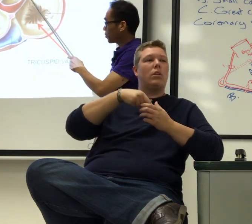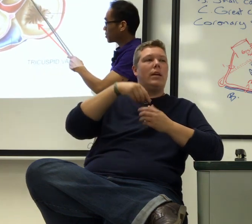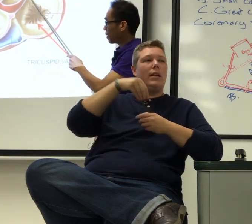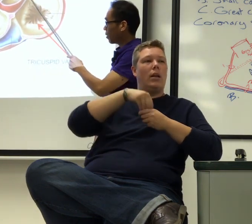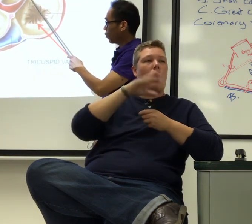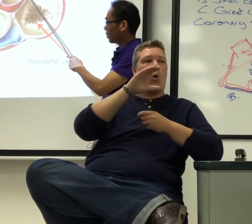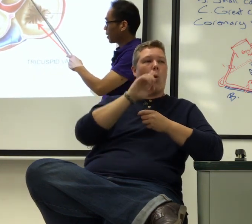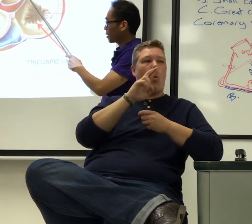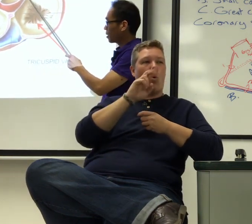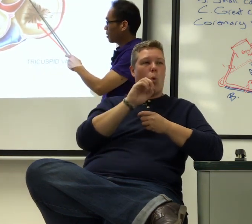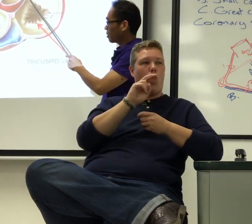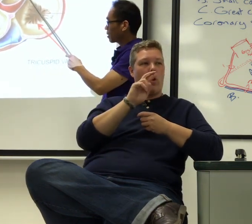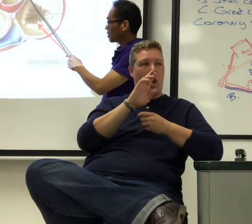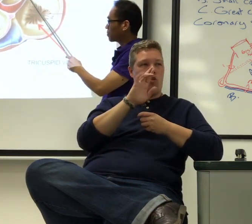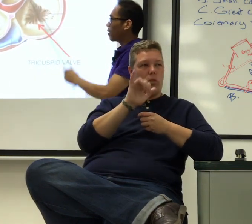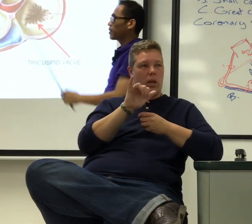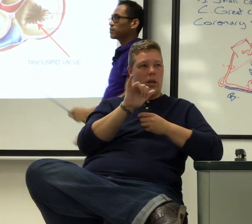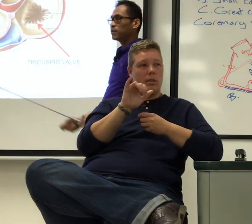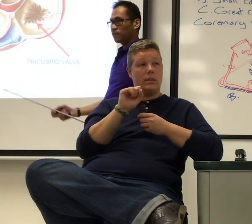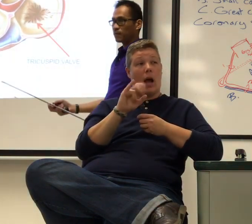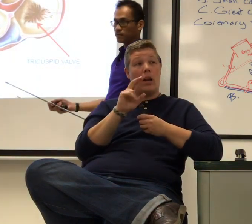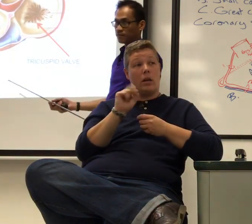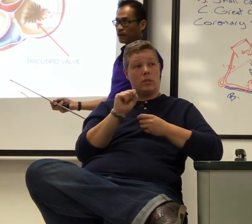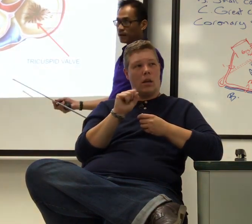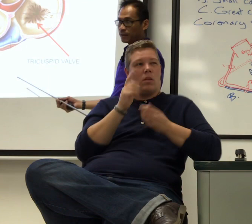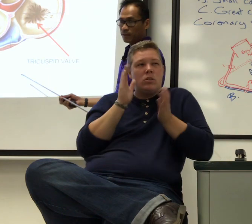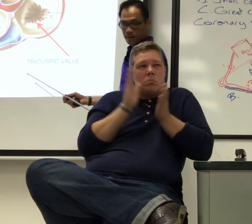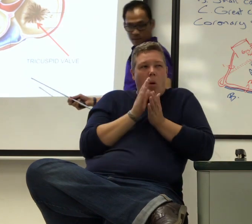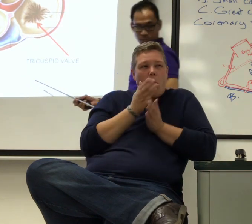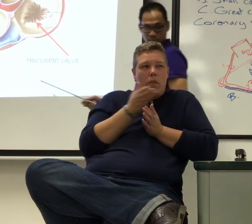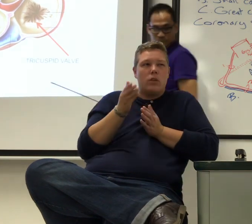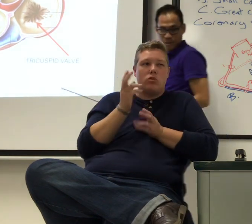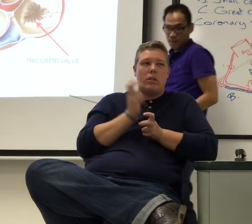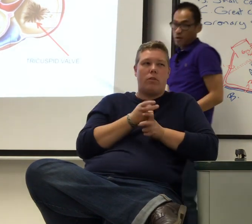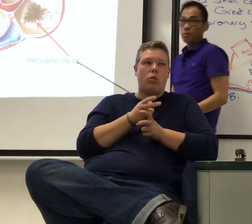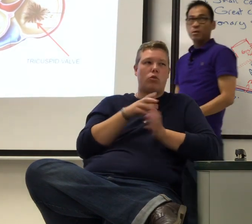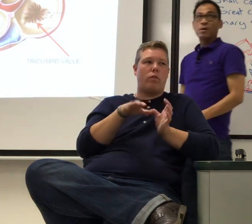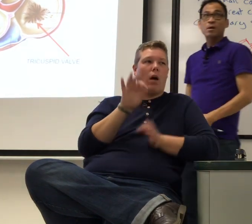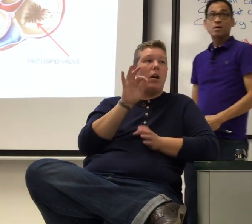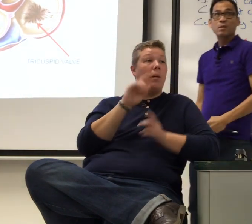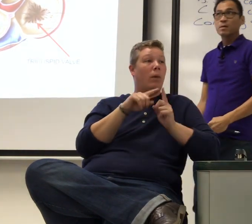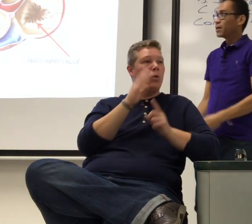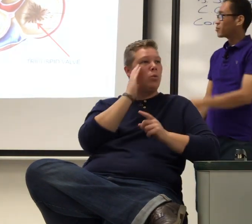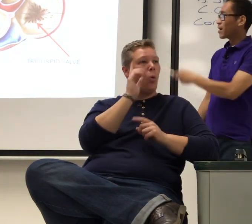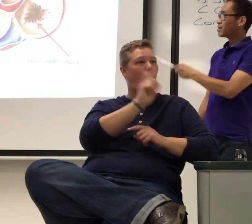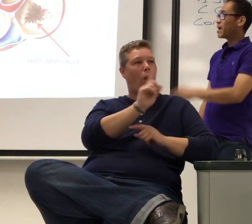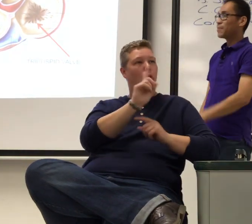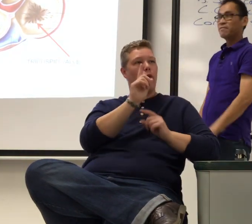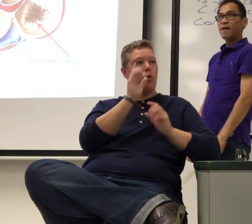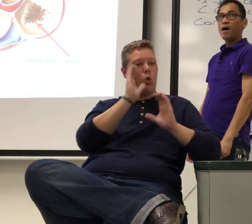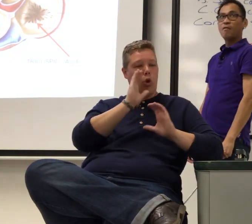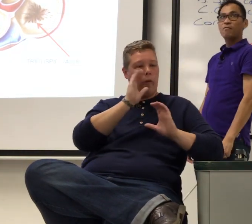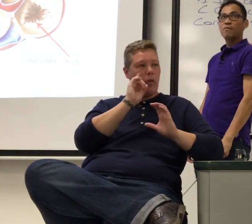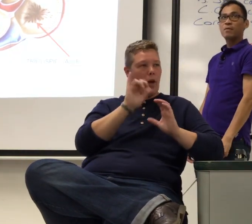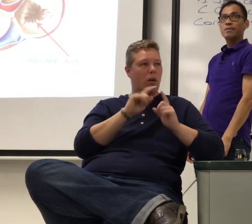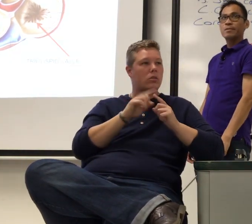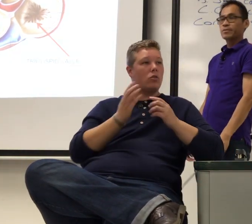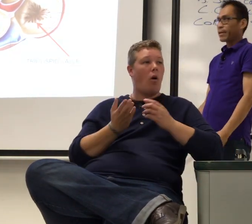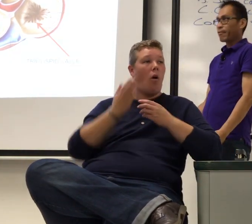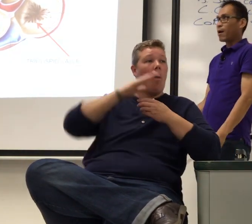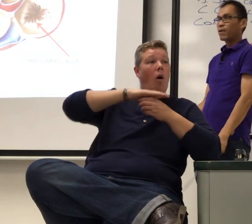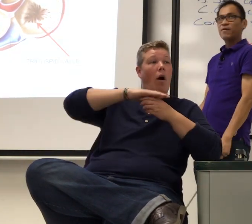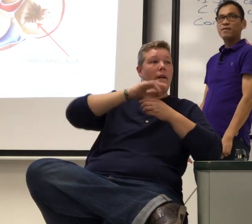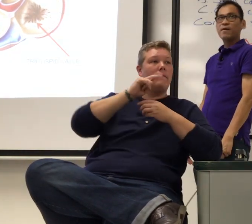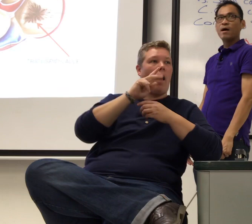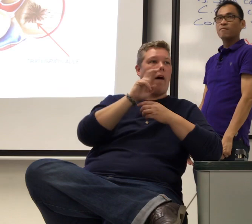that super small opening. Okay, the small things are difficult to find. But you know where to look. It's right on top of the valve. So